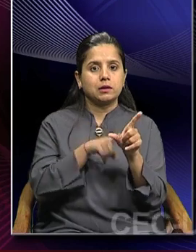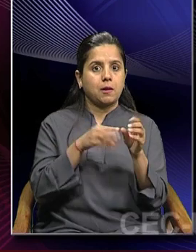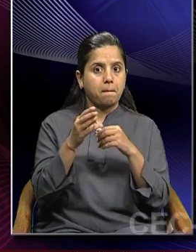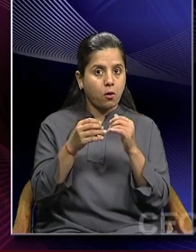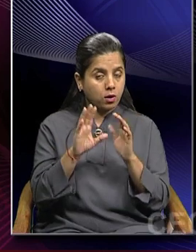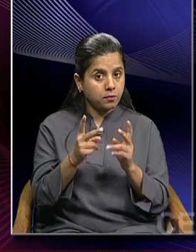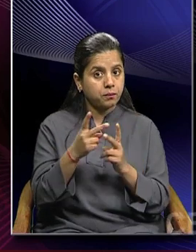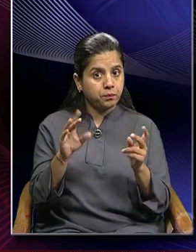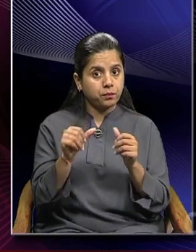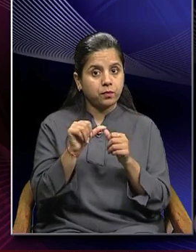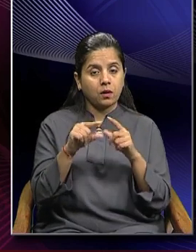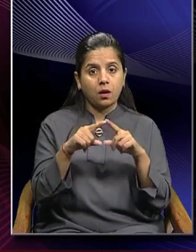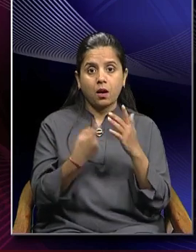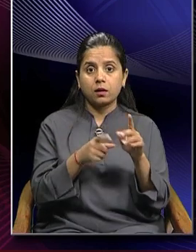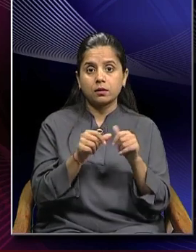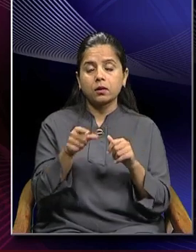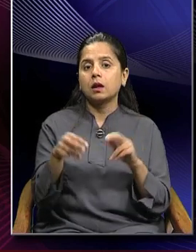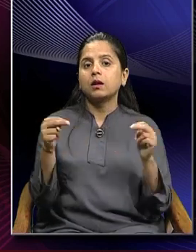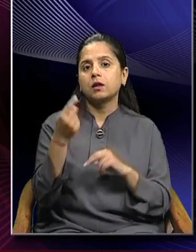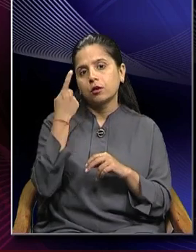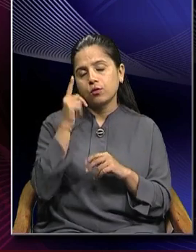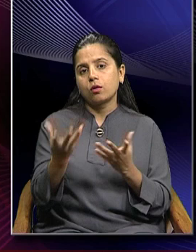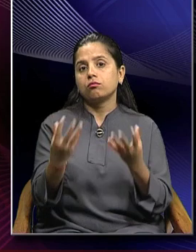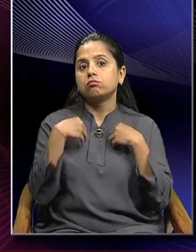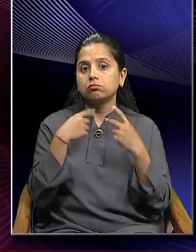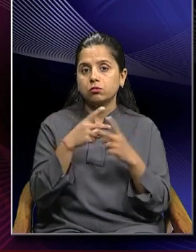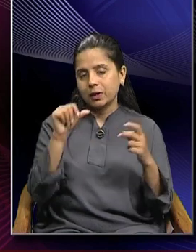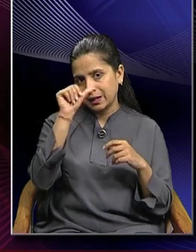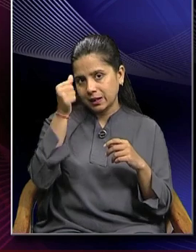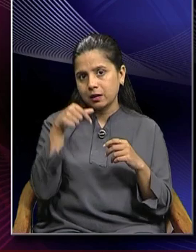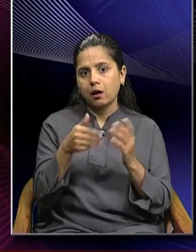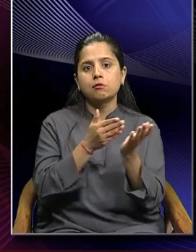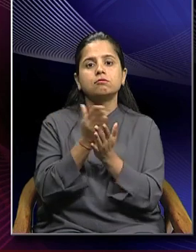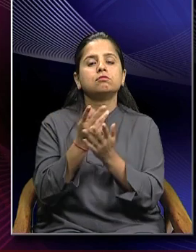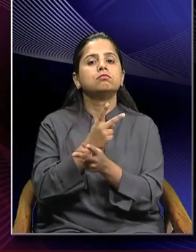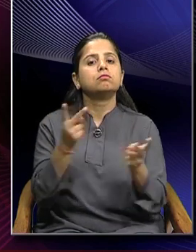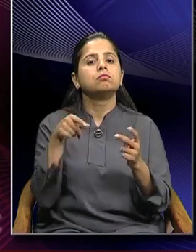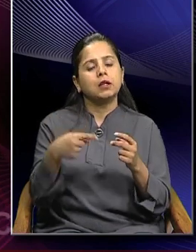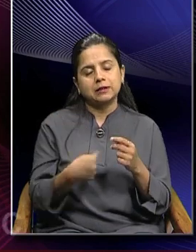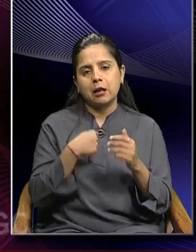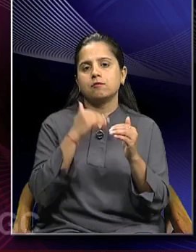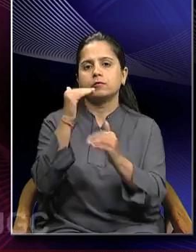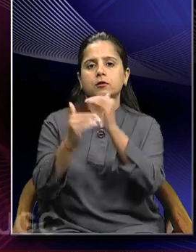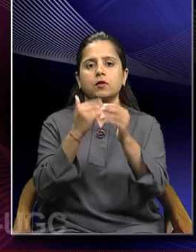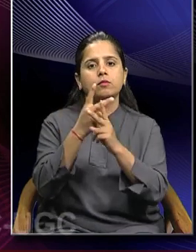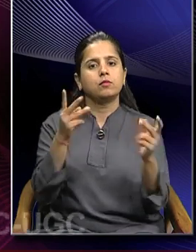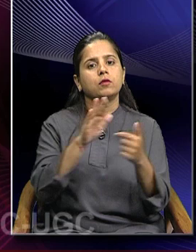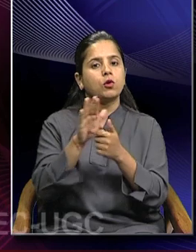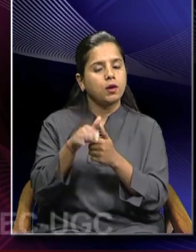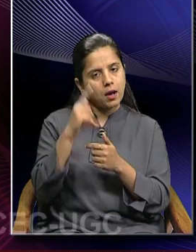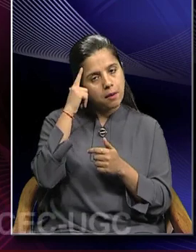Atreya highlights the need for incorporating the Indian dimension, and that is self-development dimension in management